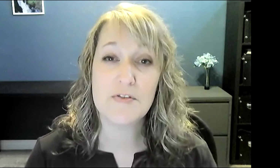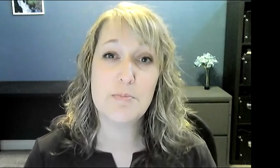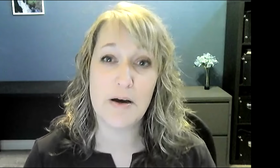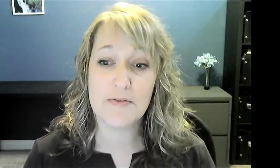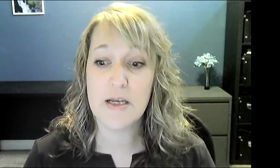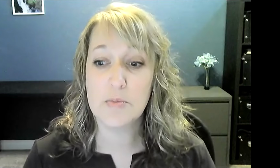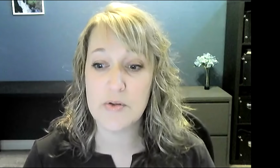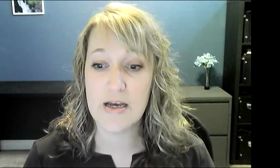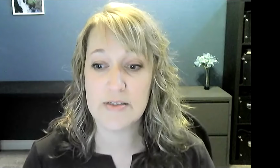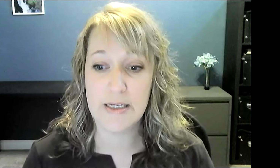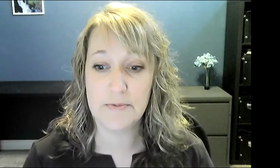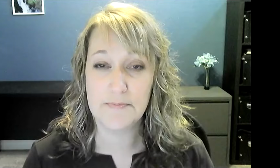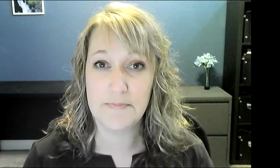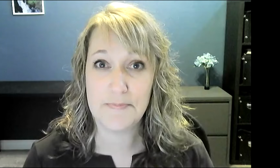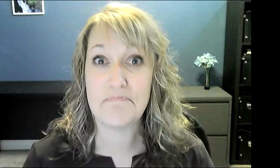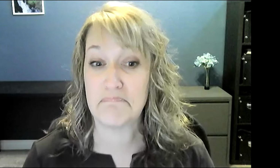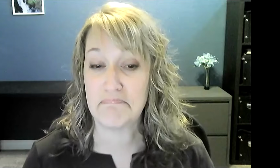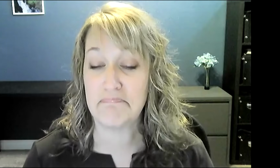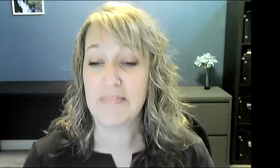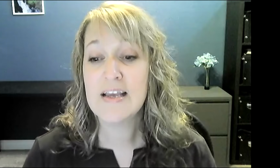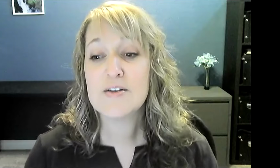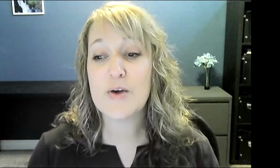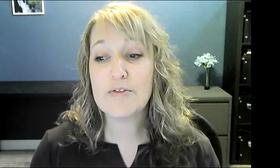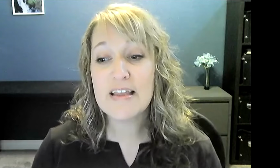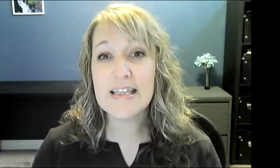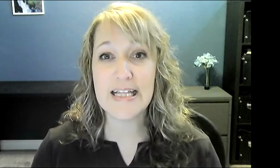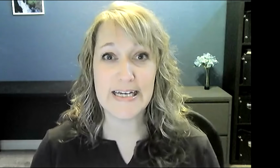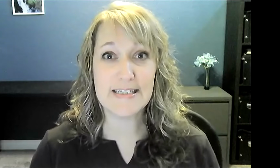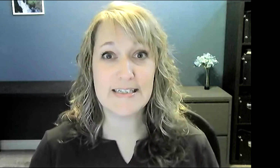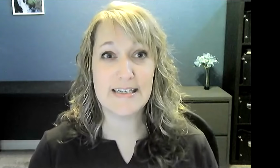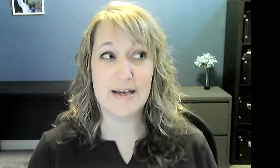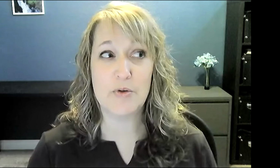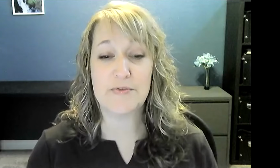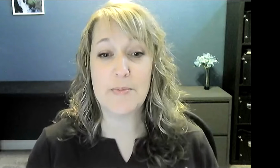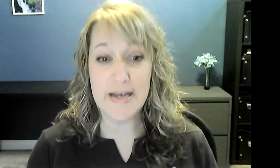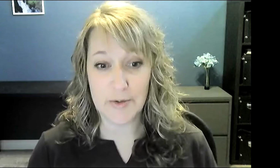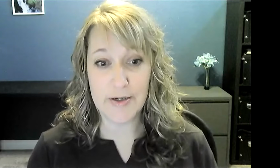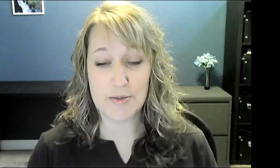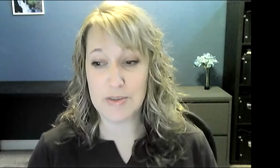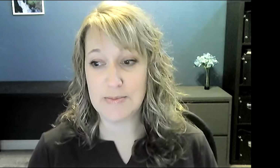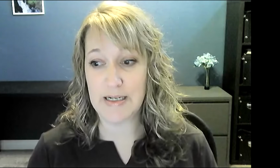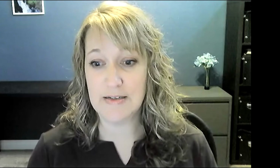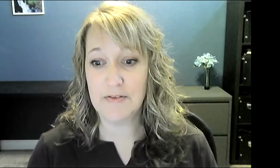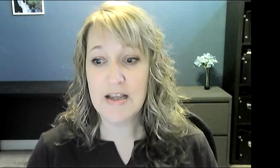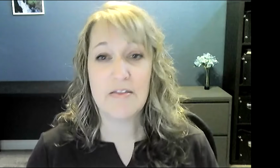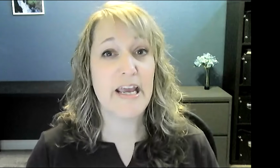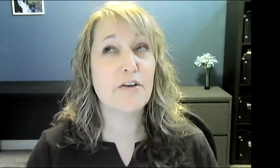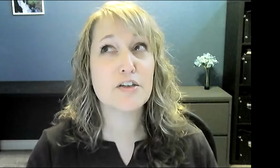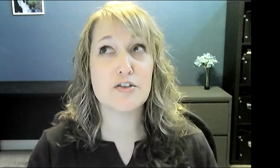and puffed and blew the house down. So everything in that last example is from the narrator's perspective. The characters are